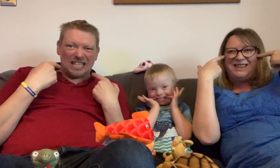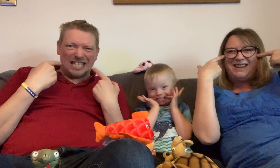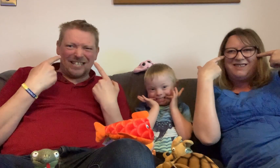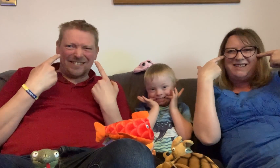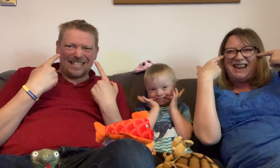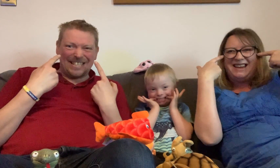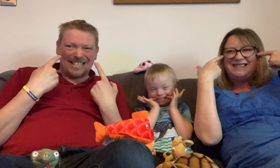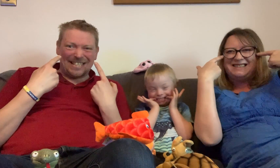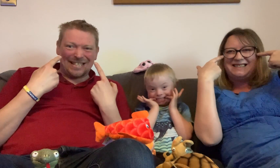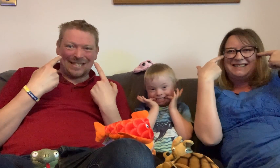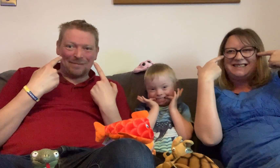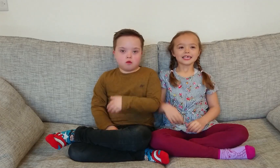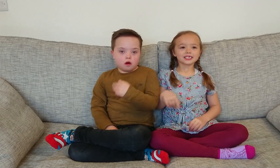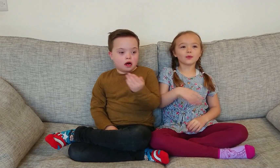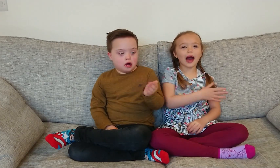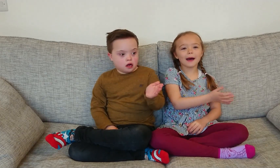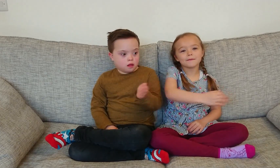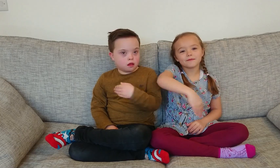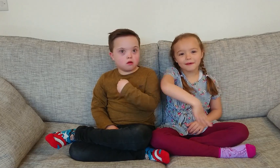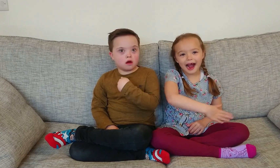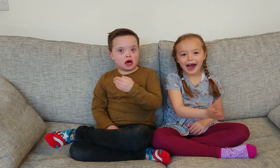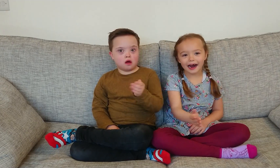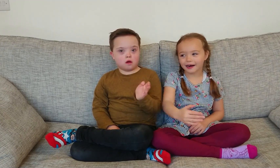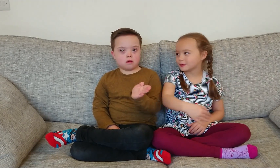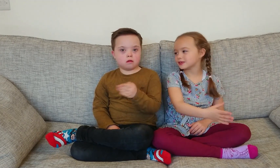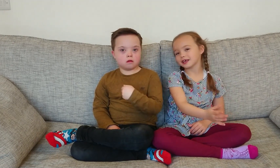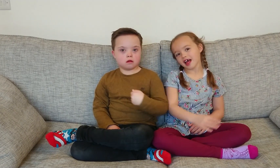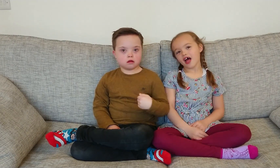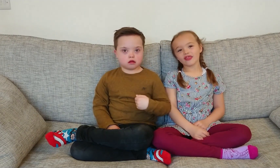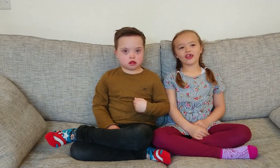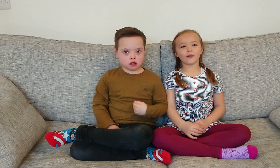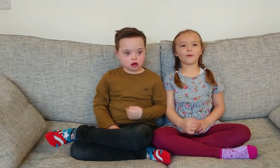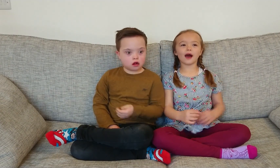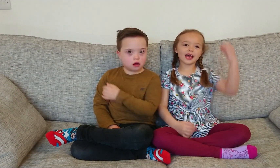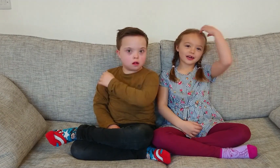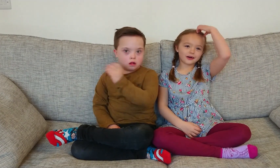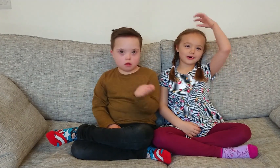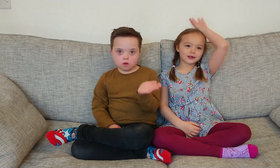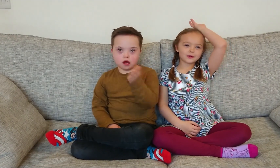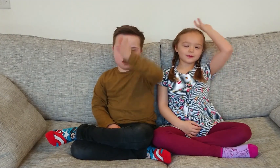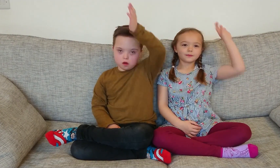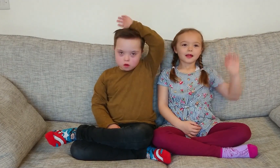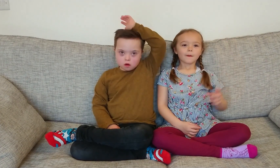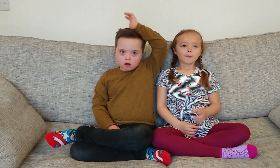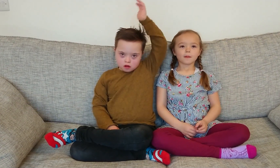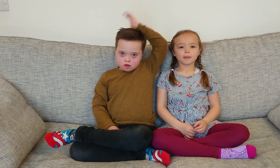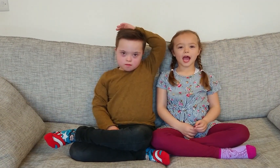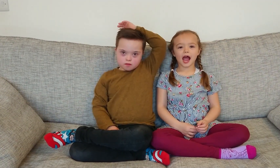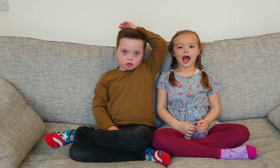toothy grins Swam round the whale